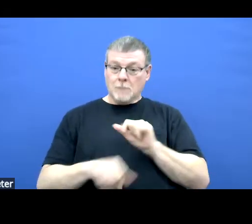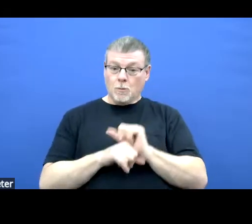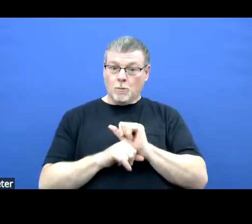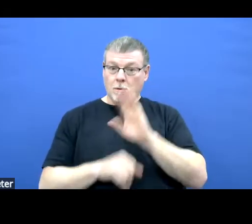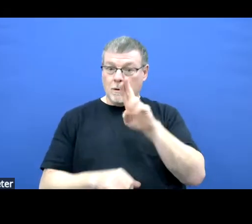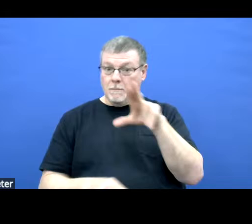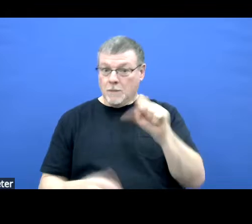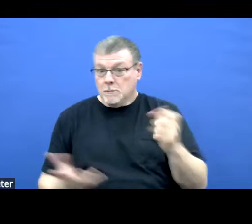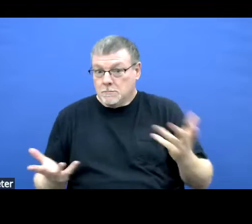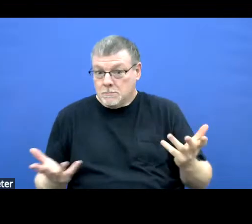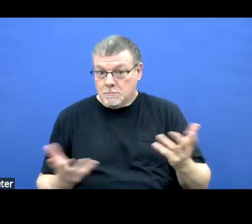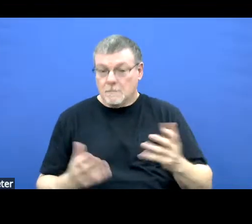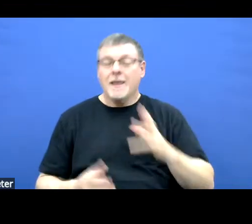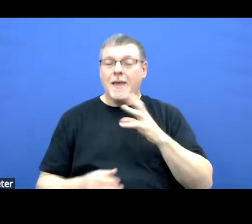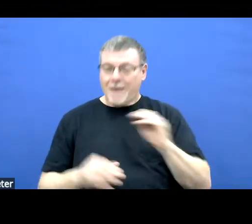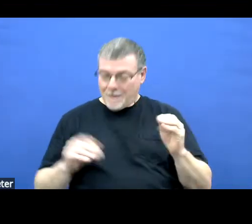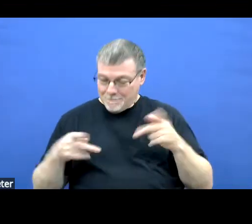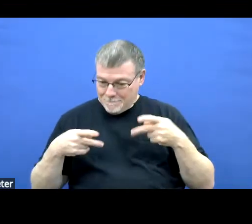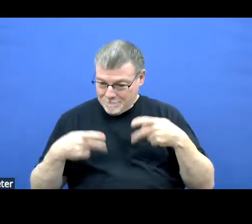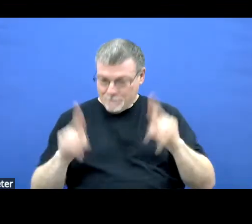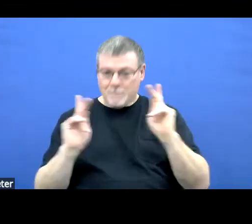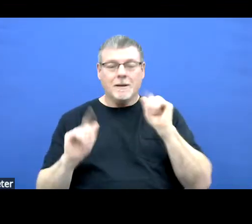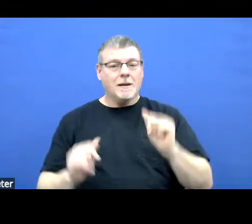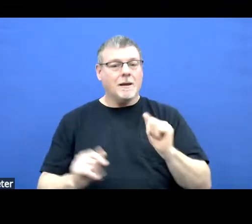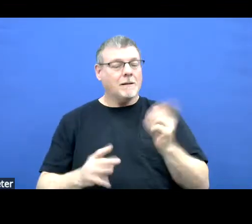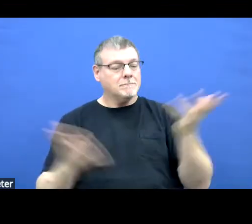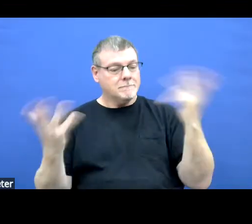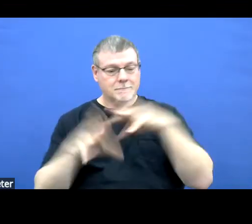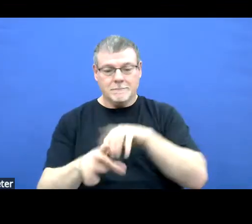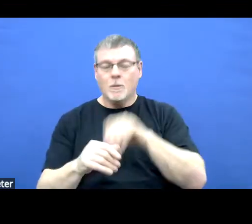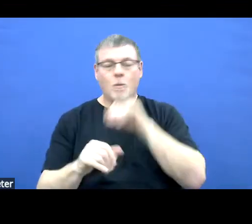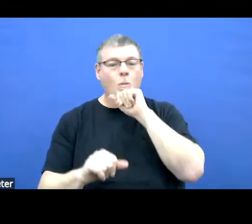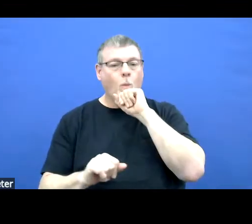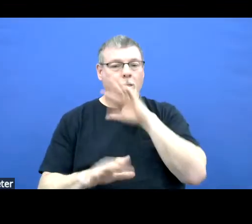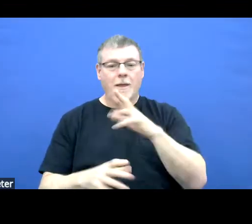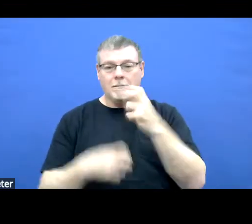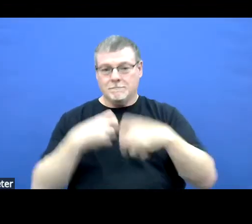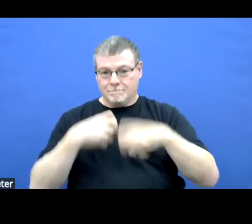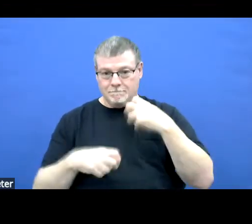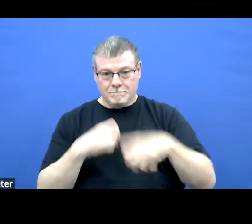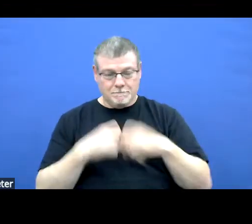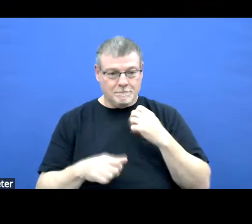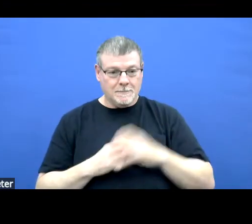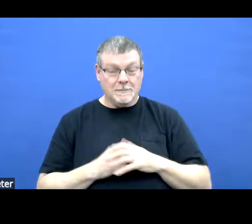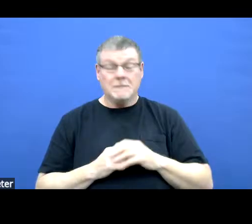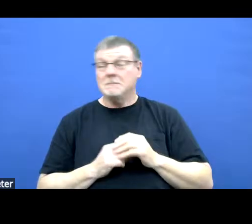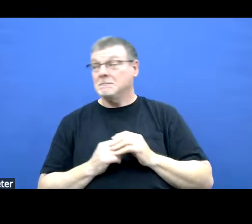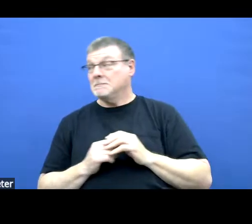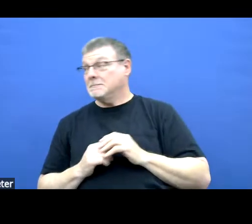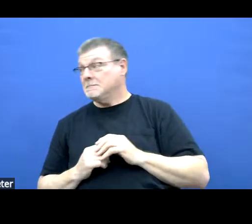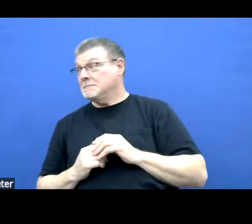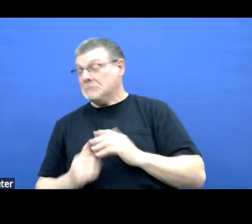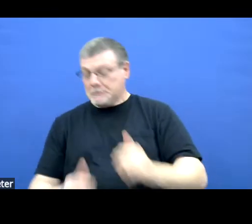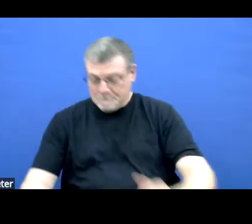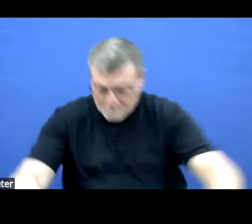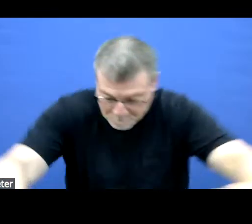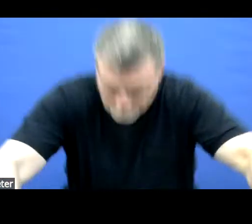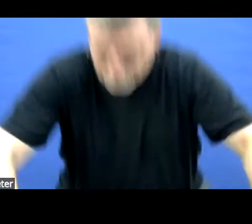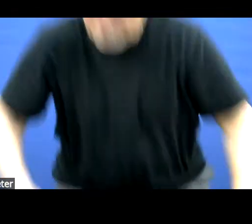bus, and they'll be able to move right along with us without hardship. For the community,